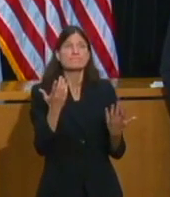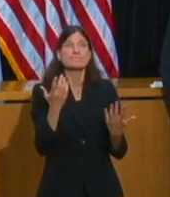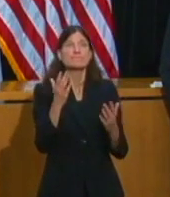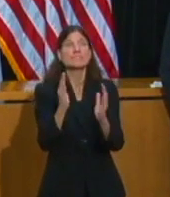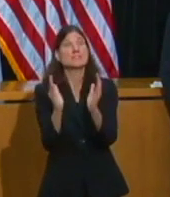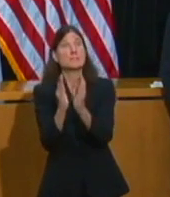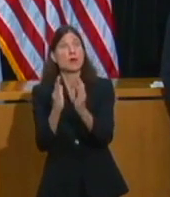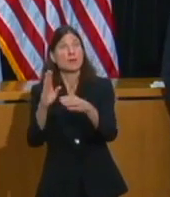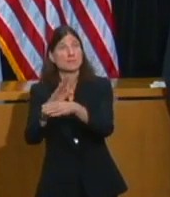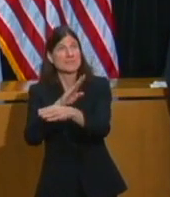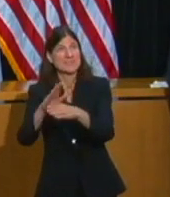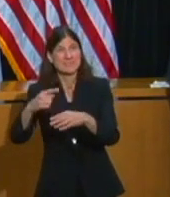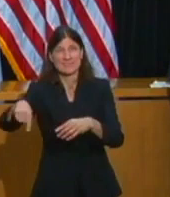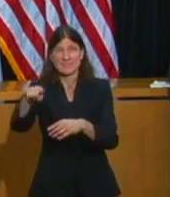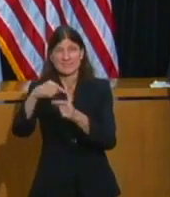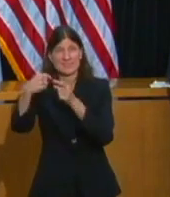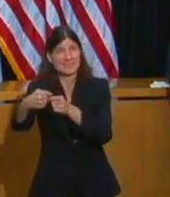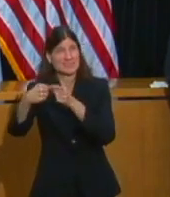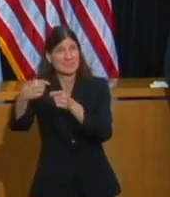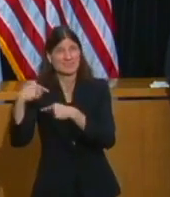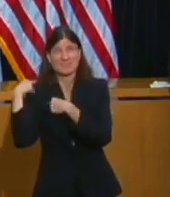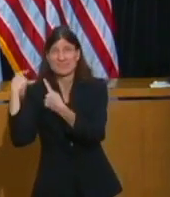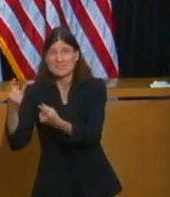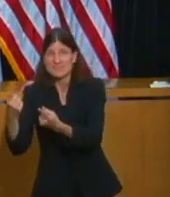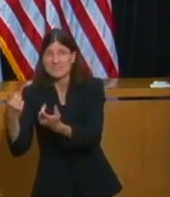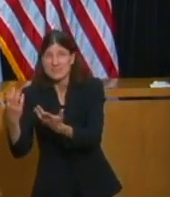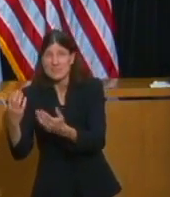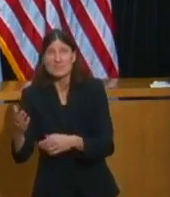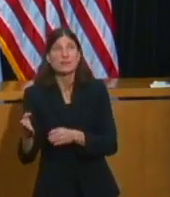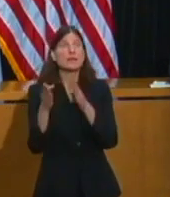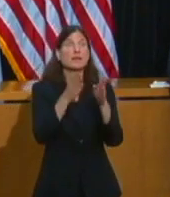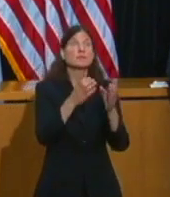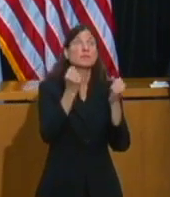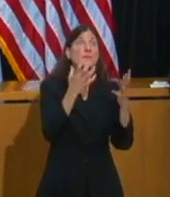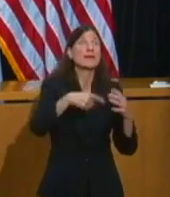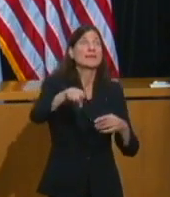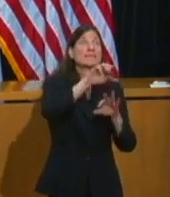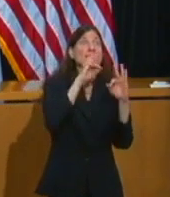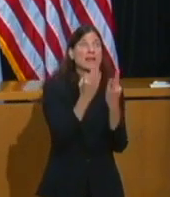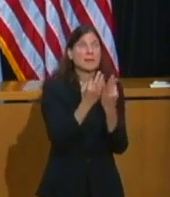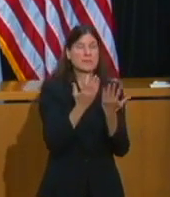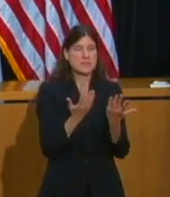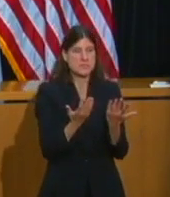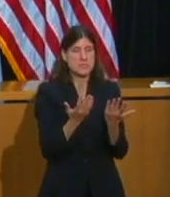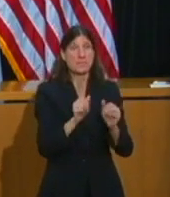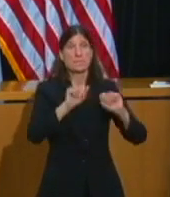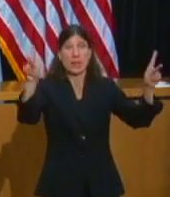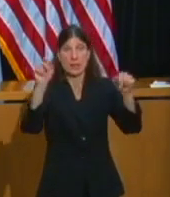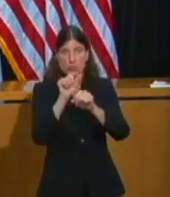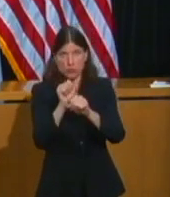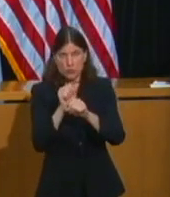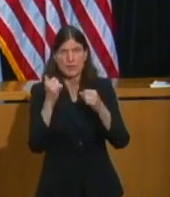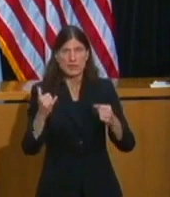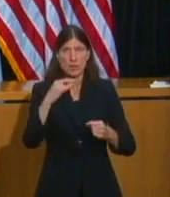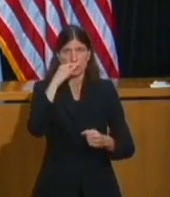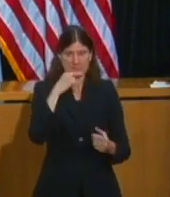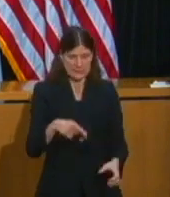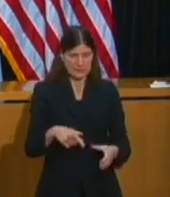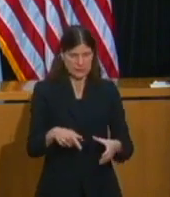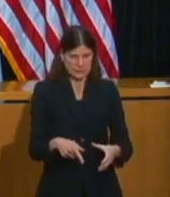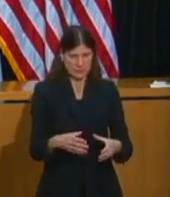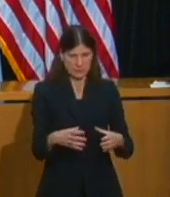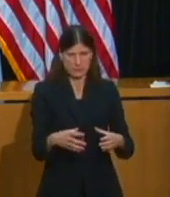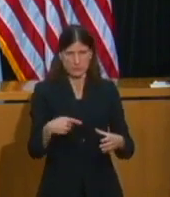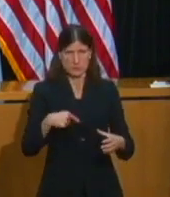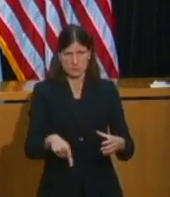as families decide whether to come back into the system for health reasons. So we have, as the governor mentioned, focused our federal